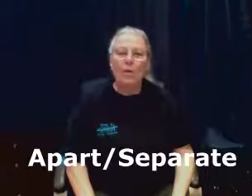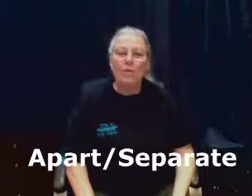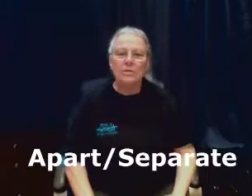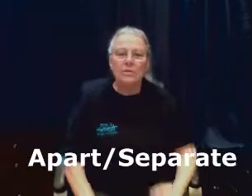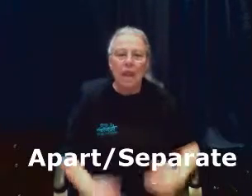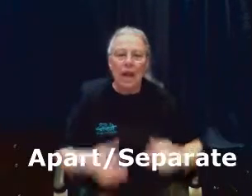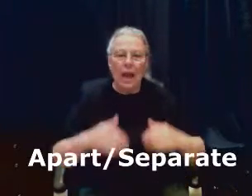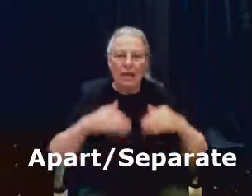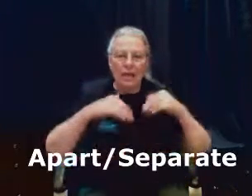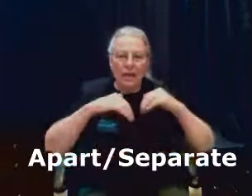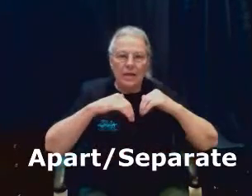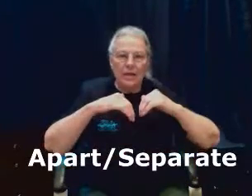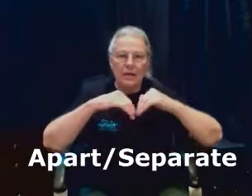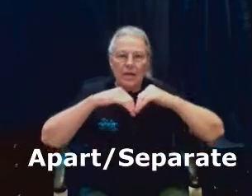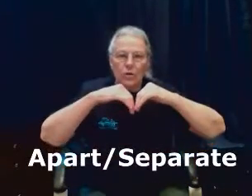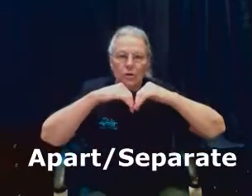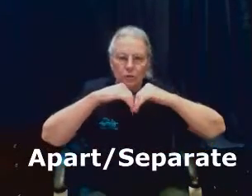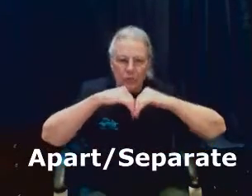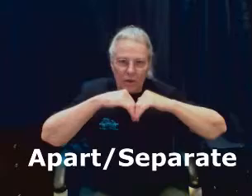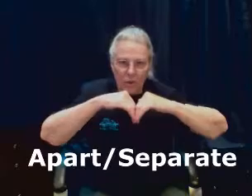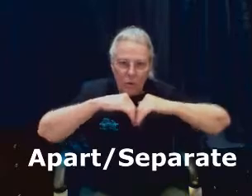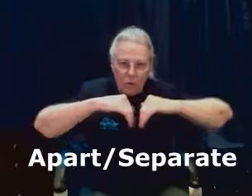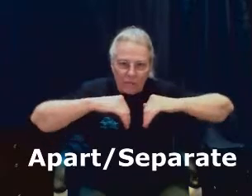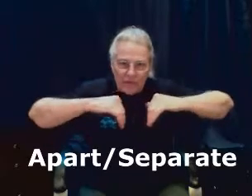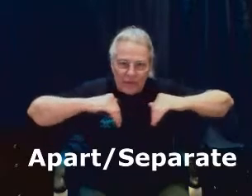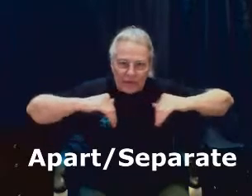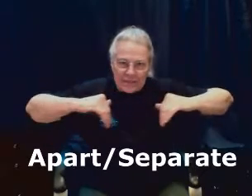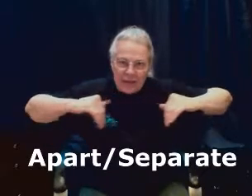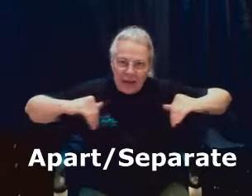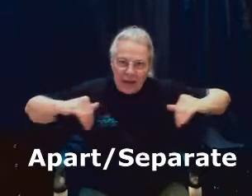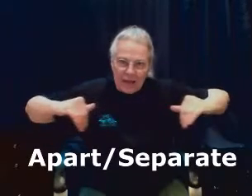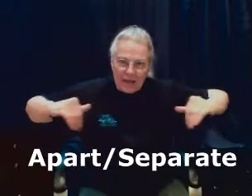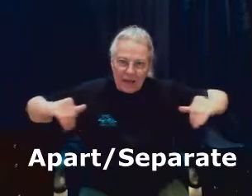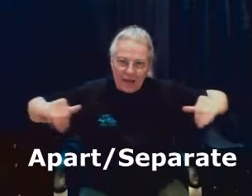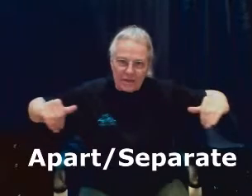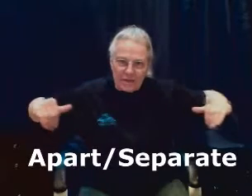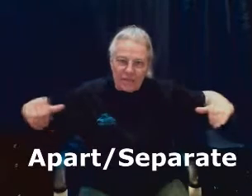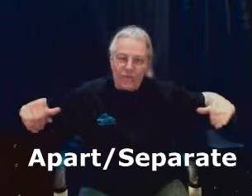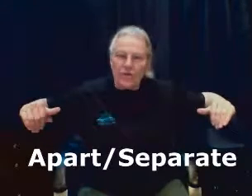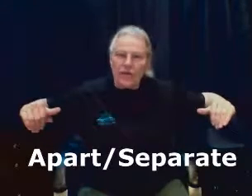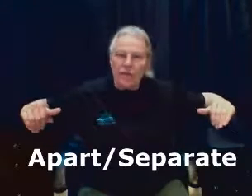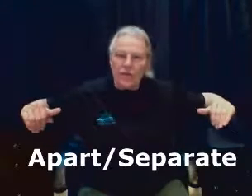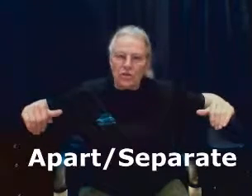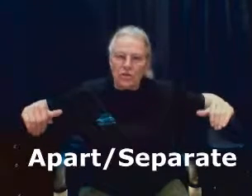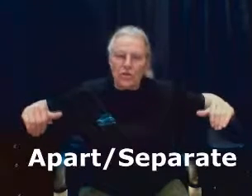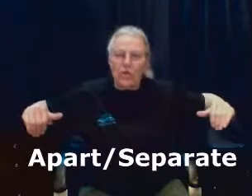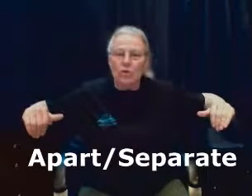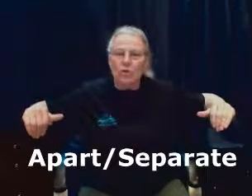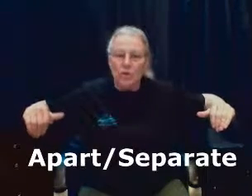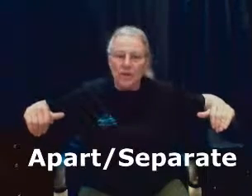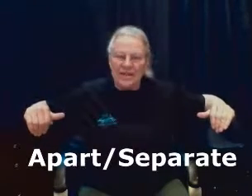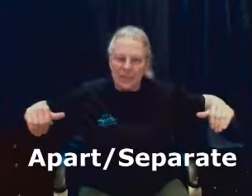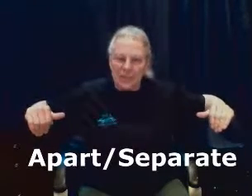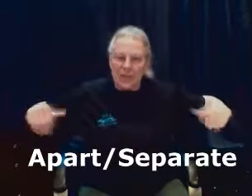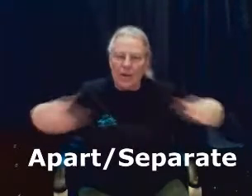Apart, and that is, you get a hold of it and take it in different directions because you're trying to separate